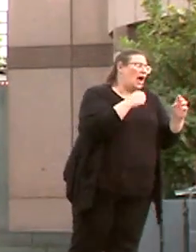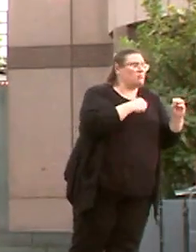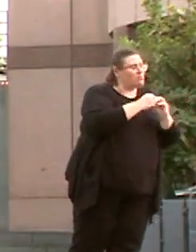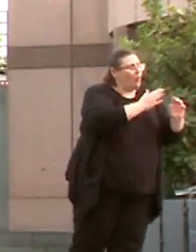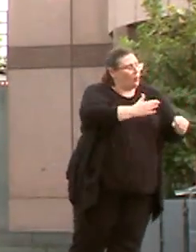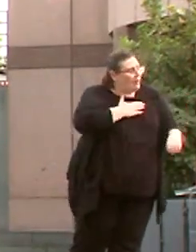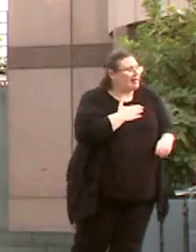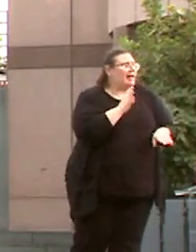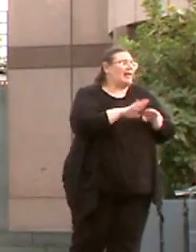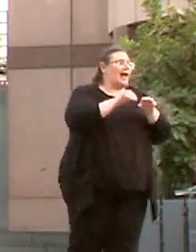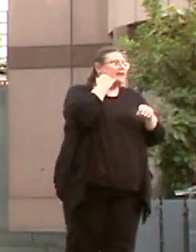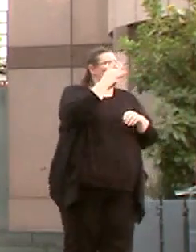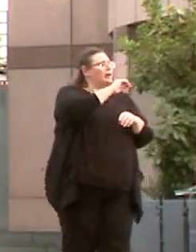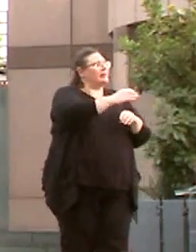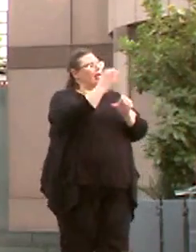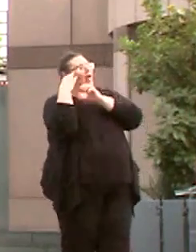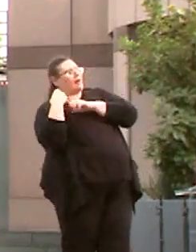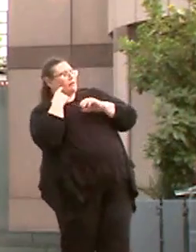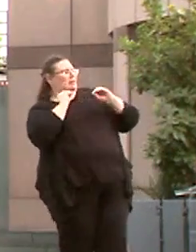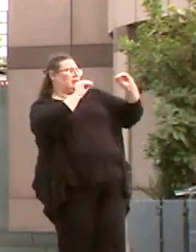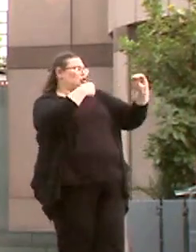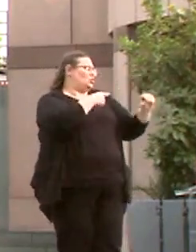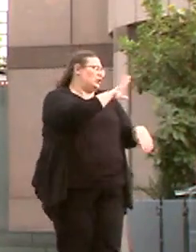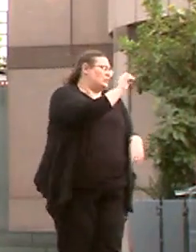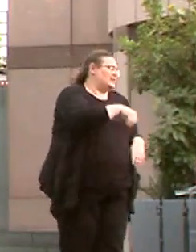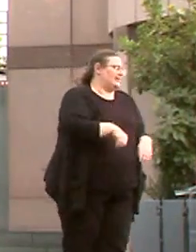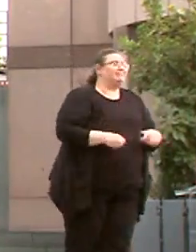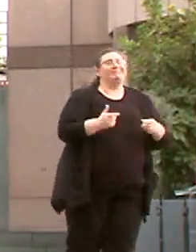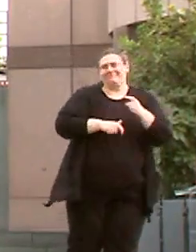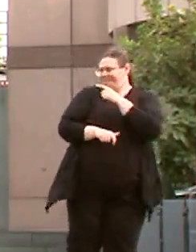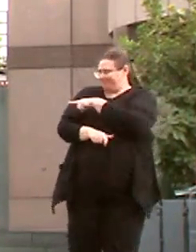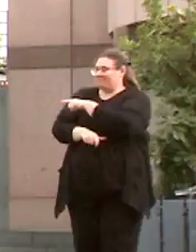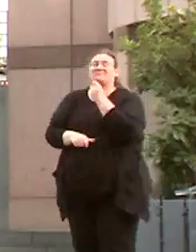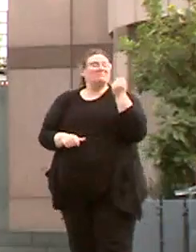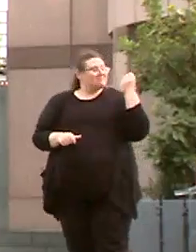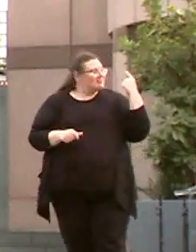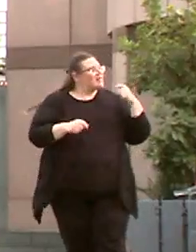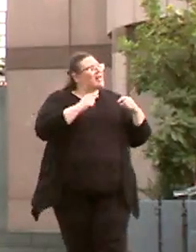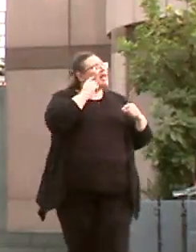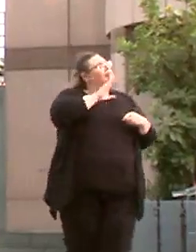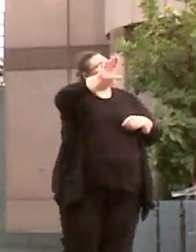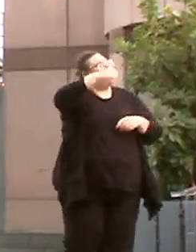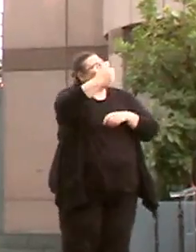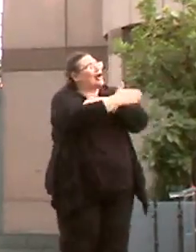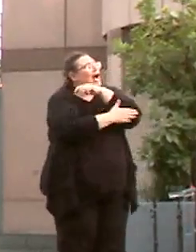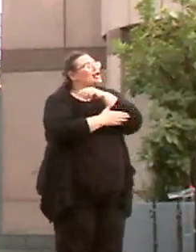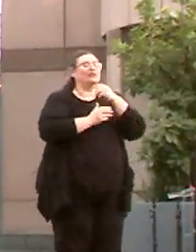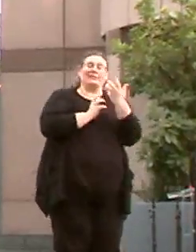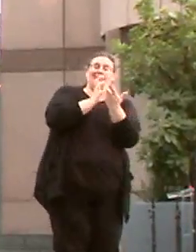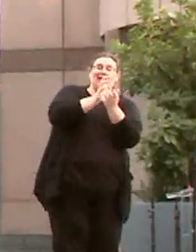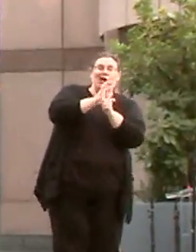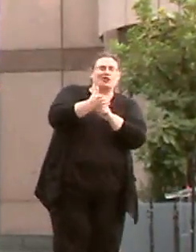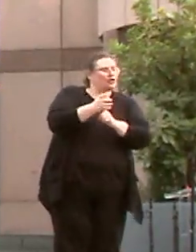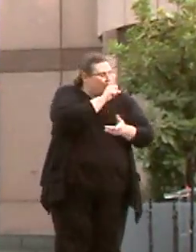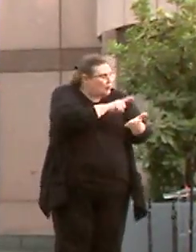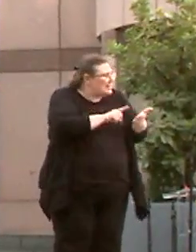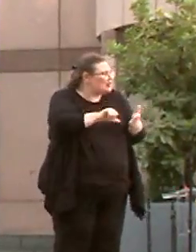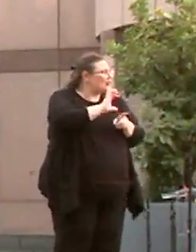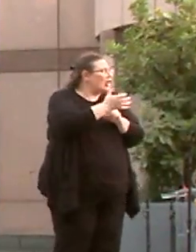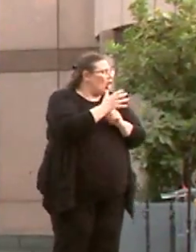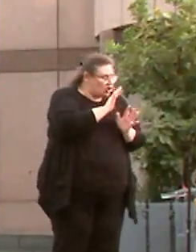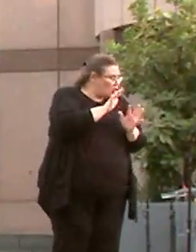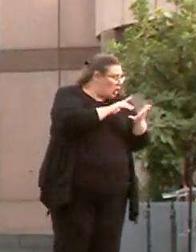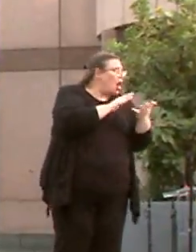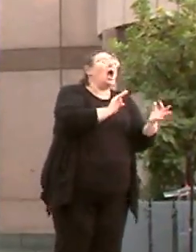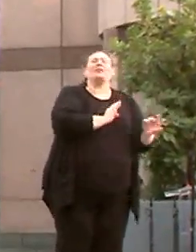otherwise. yeah, I totally get that. When people go to a different country and they want to fit in with the culture, they research it. And so why is it